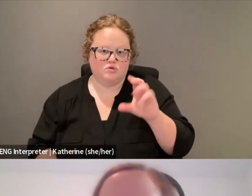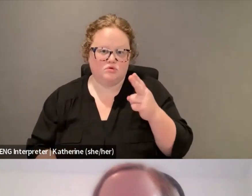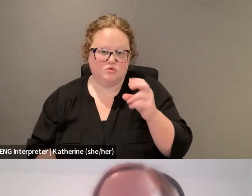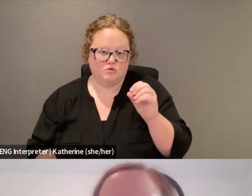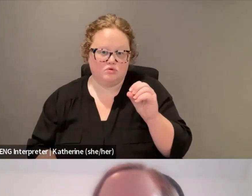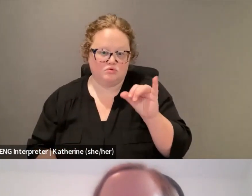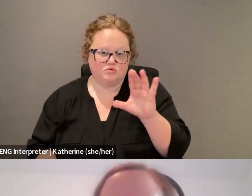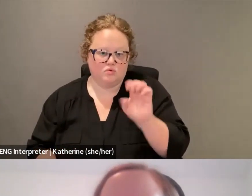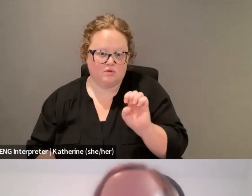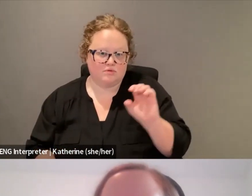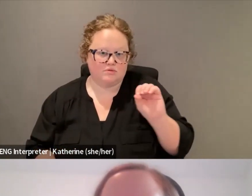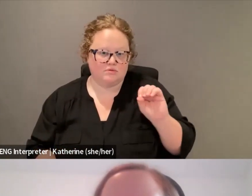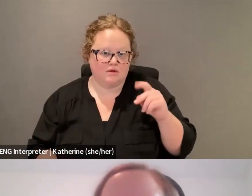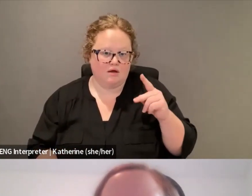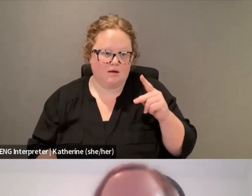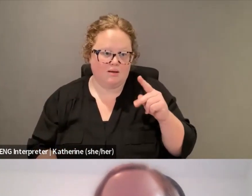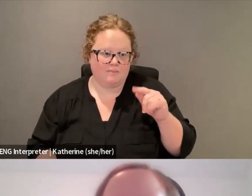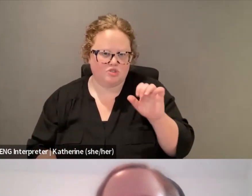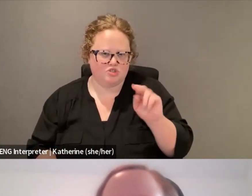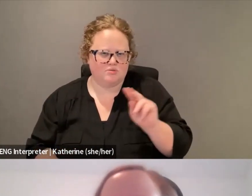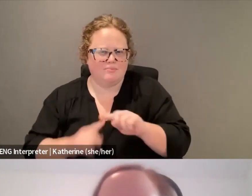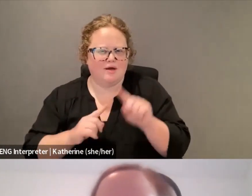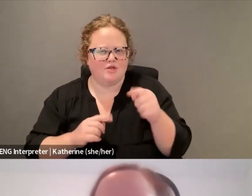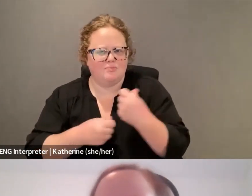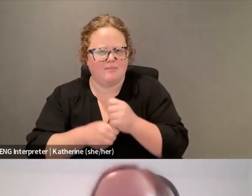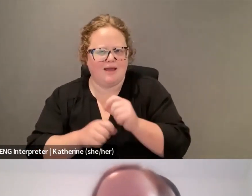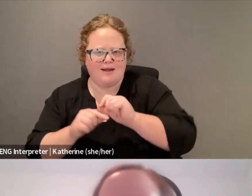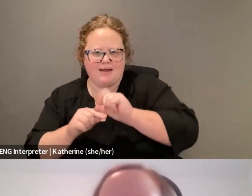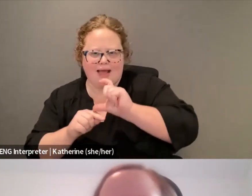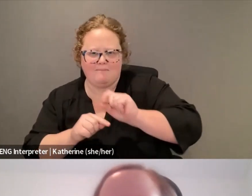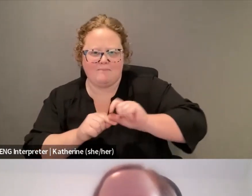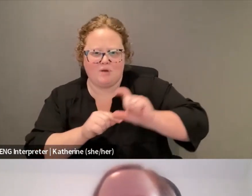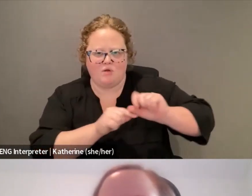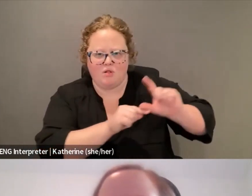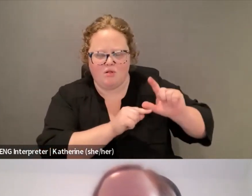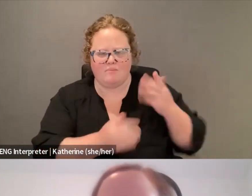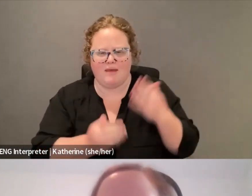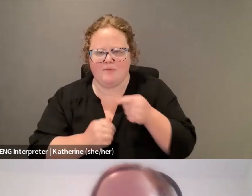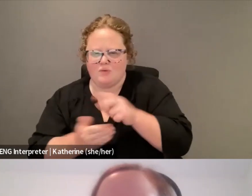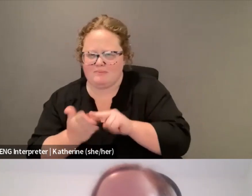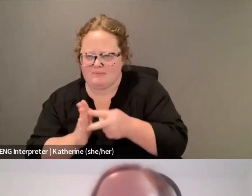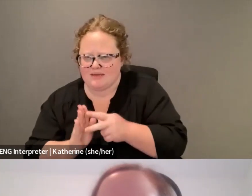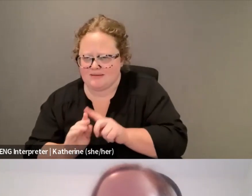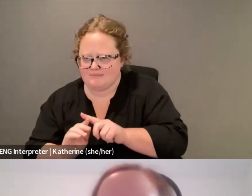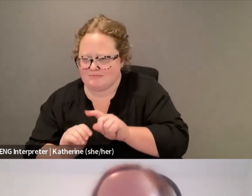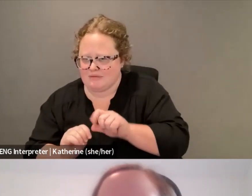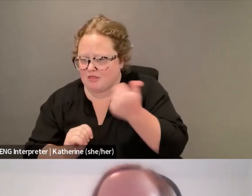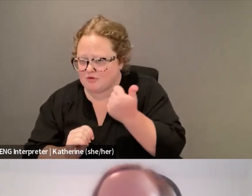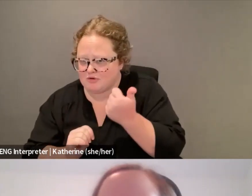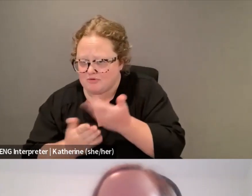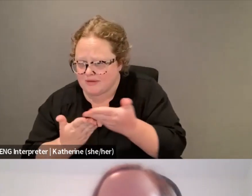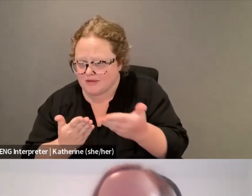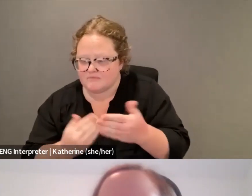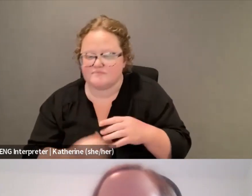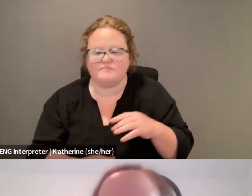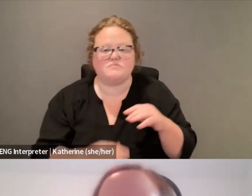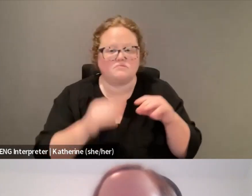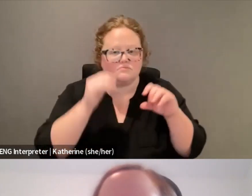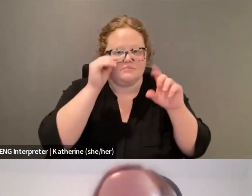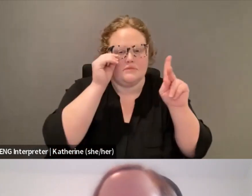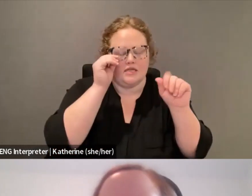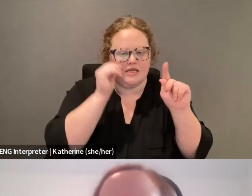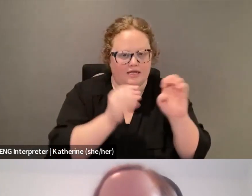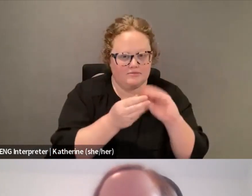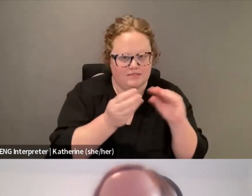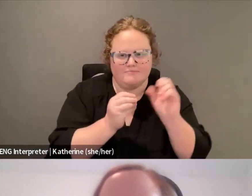capitalized it, I think you might mean something else. Yes, so I know, I believe Iowa has what they